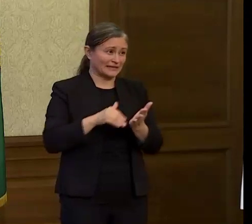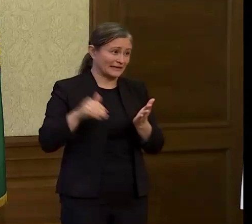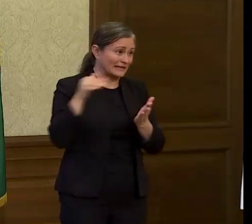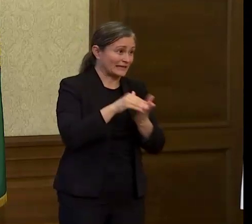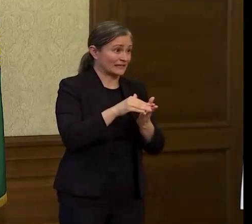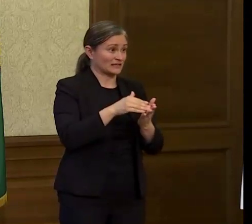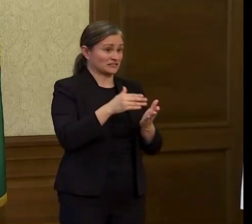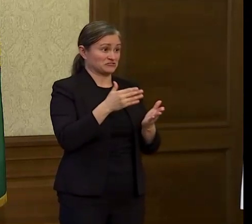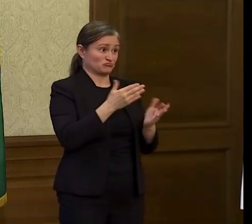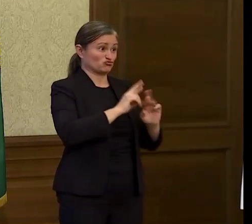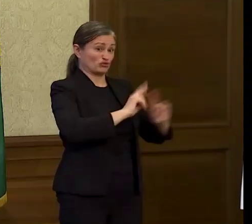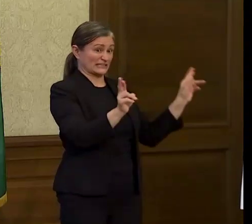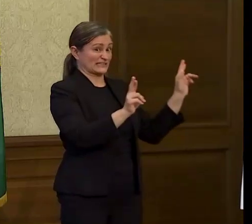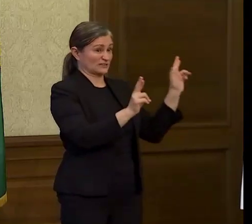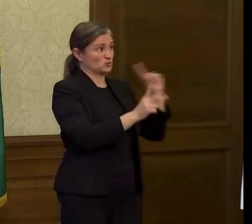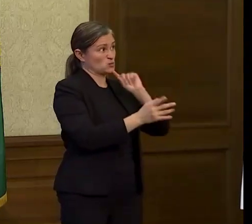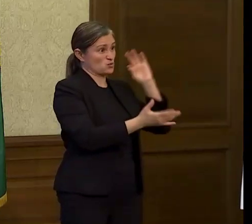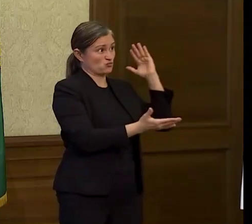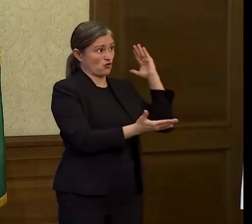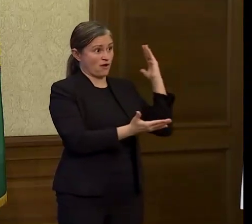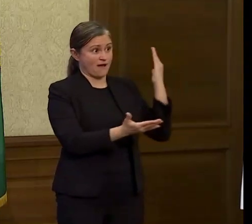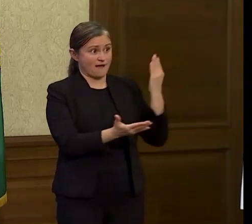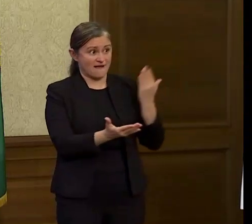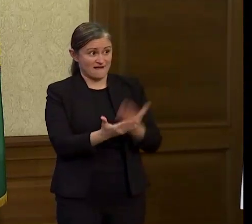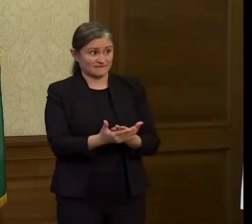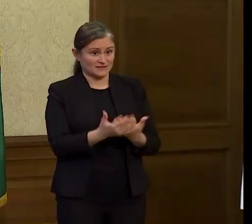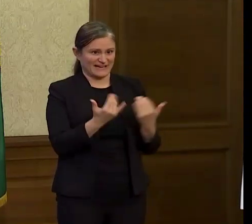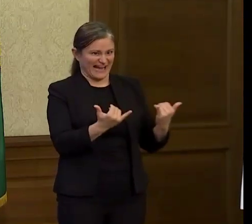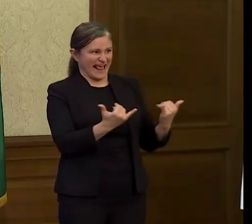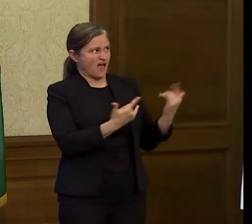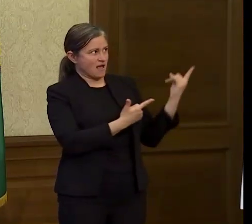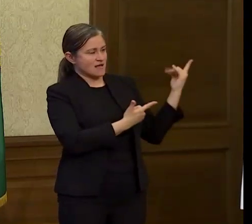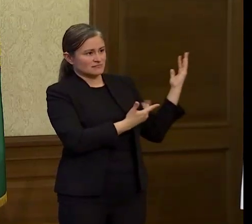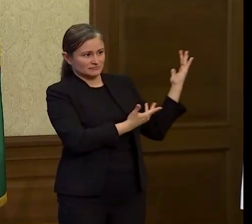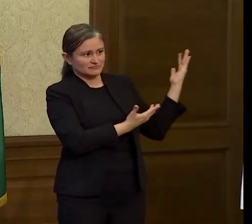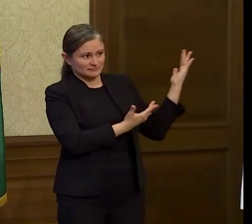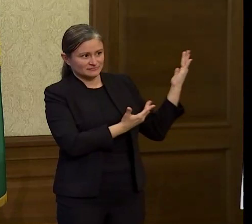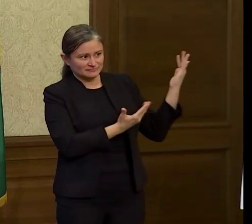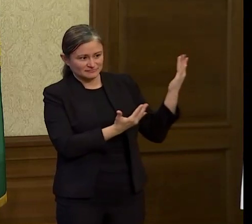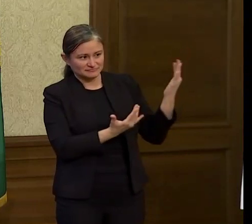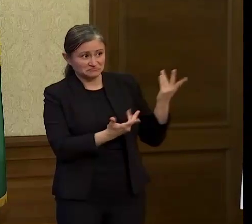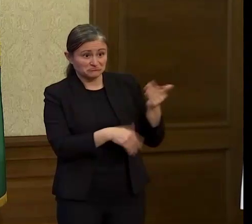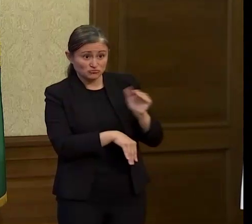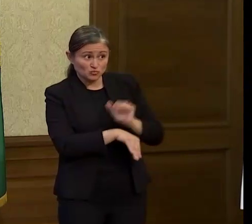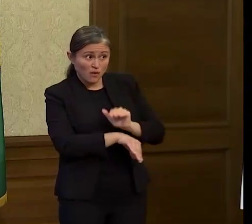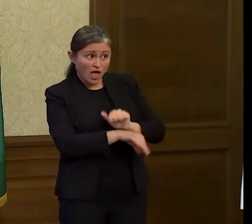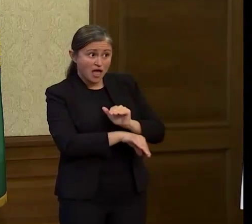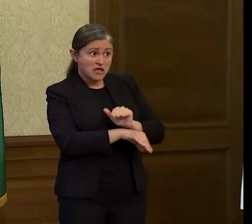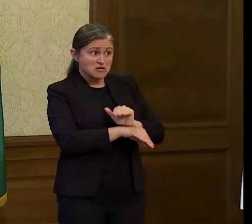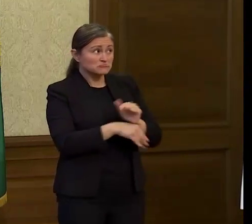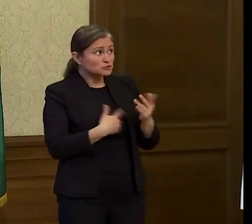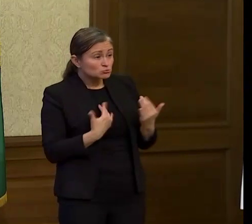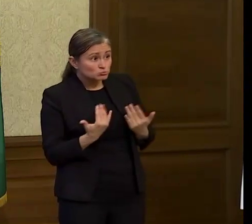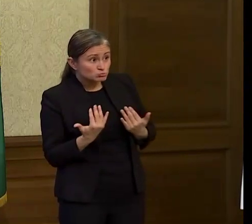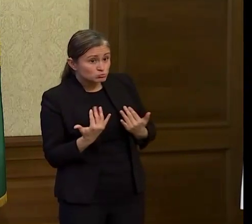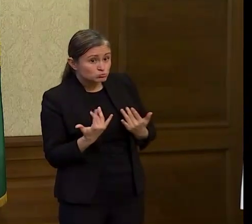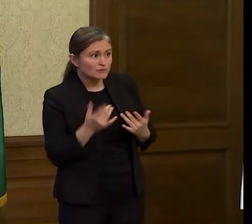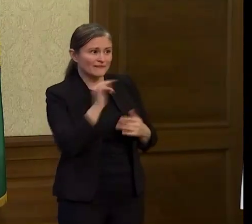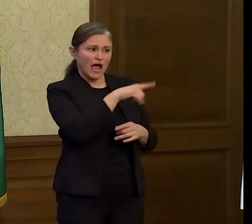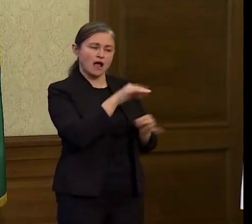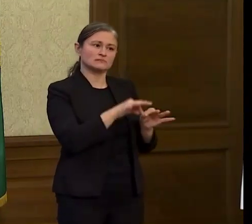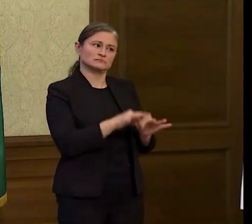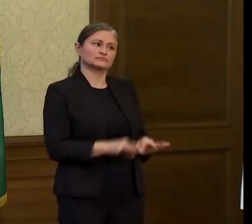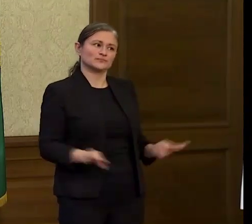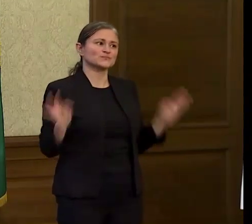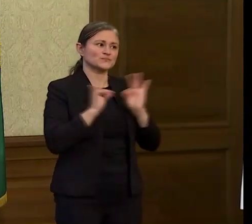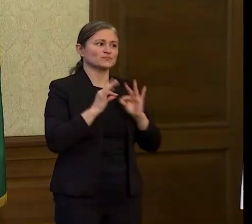system tonight, in that pipeline. So it's quite significant, but it needs to go as fast as